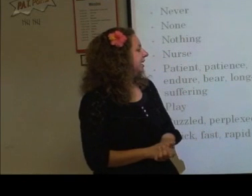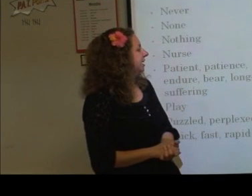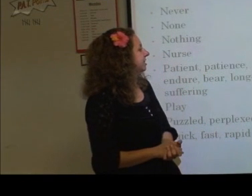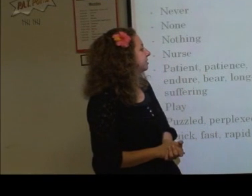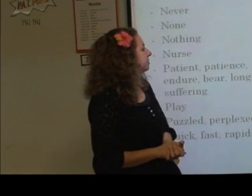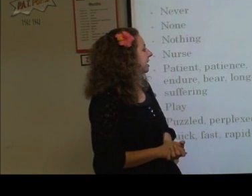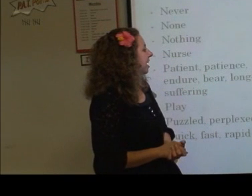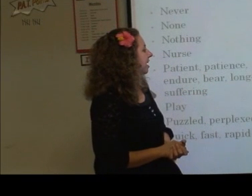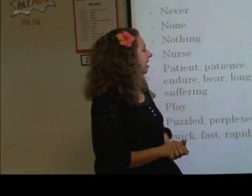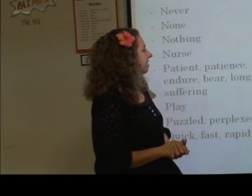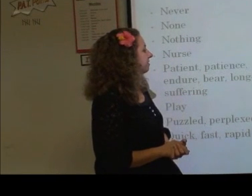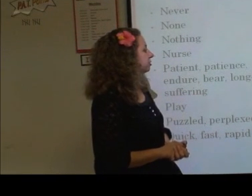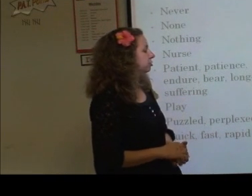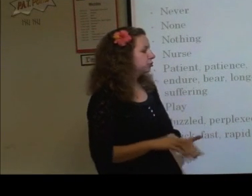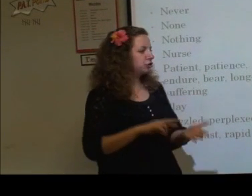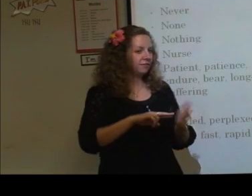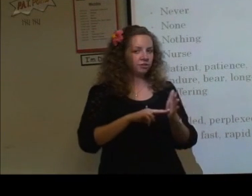Okay, then we have screwdriver.